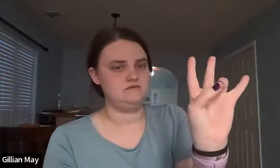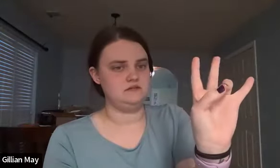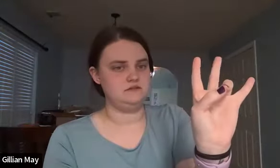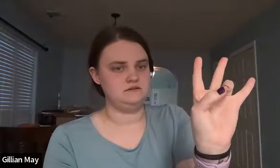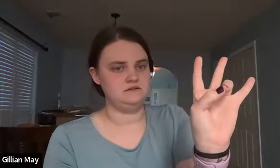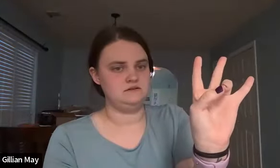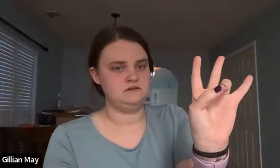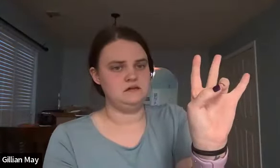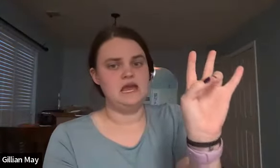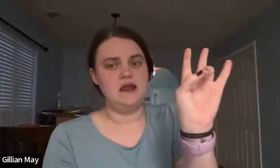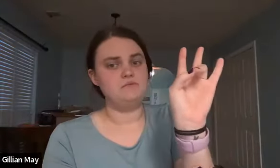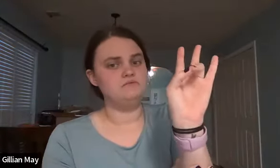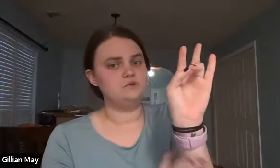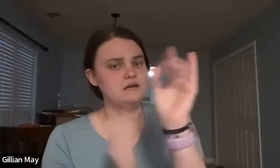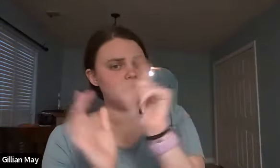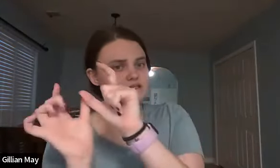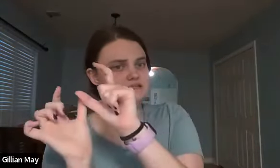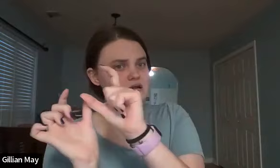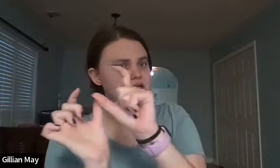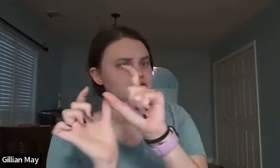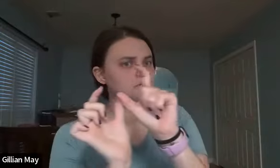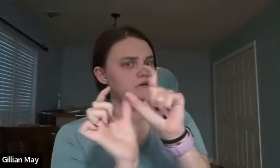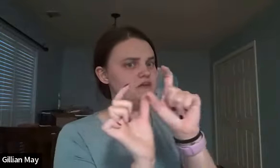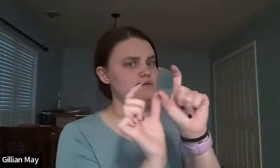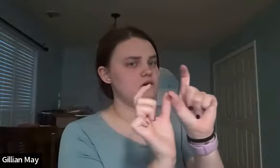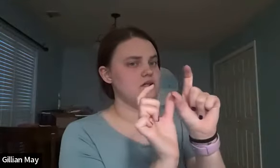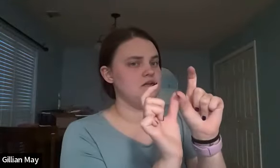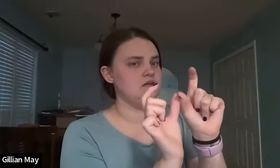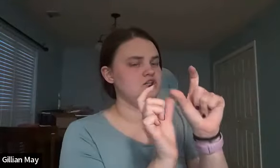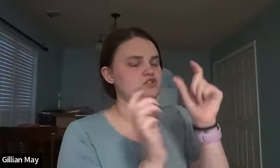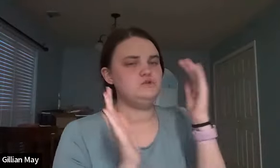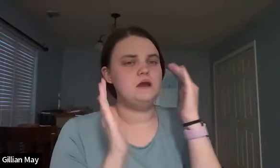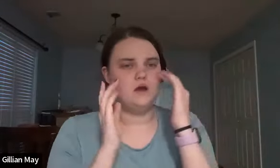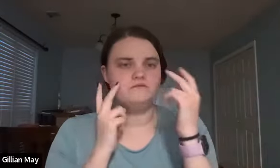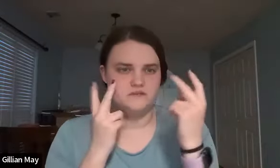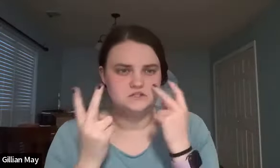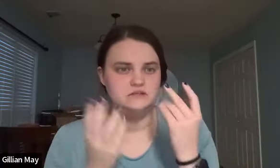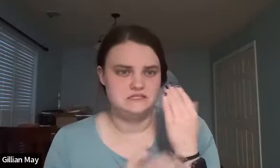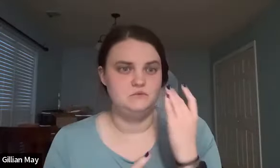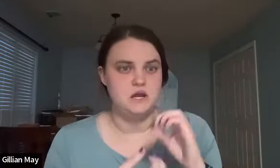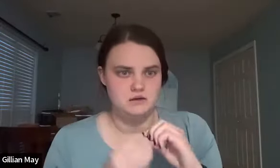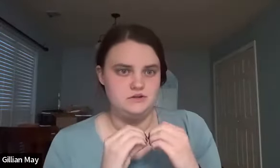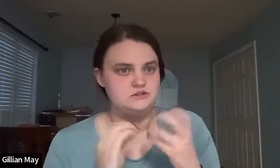567. And I would recommend sliding a little bit with that one to help visually see what number you're